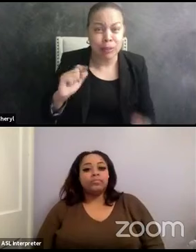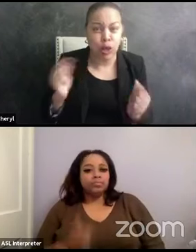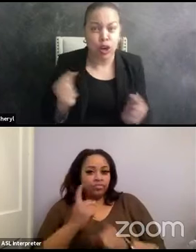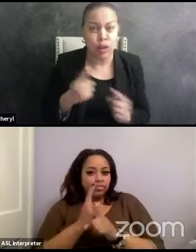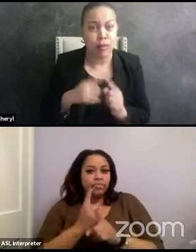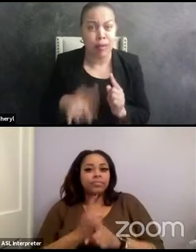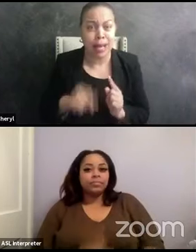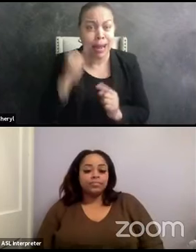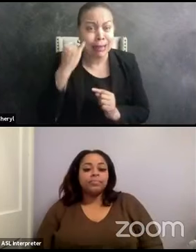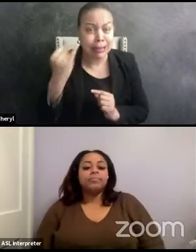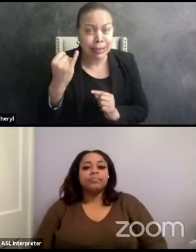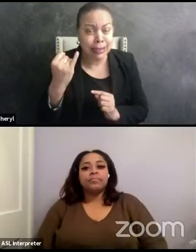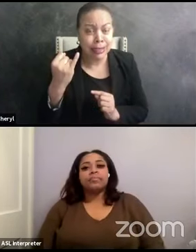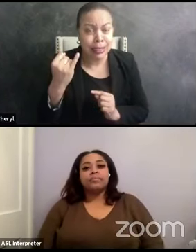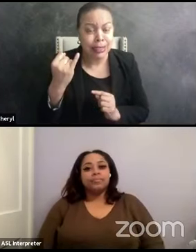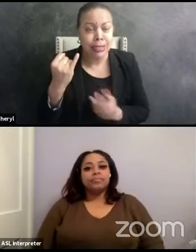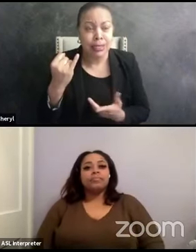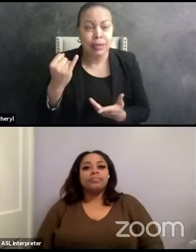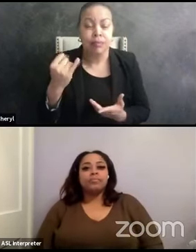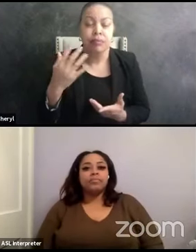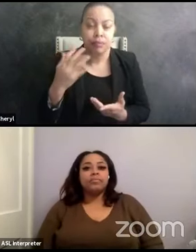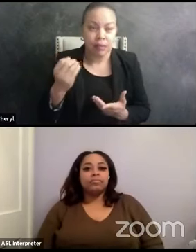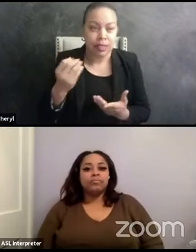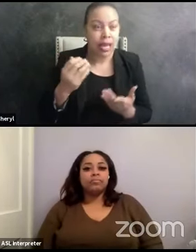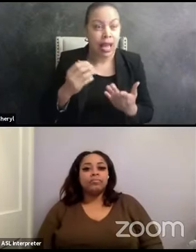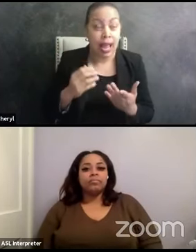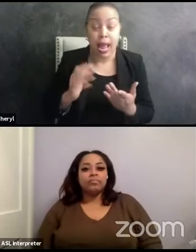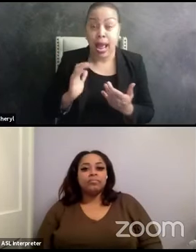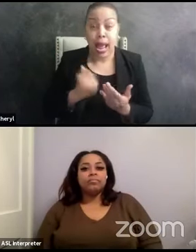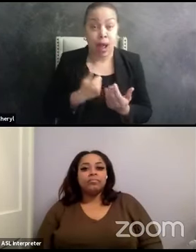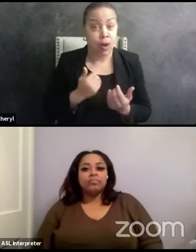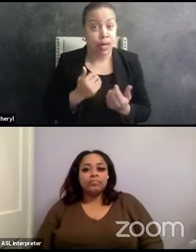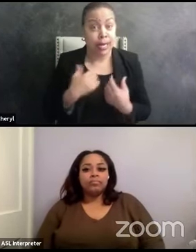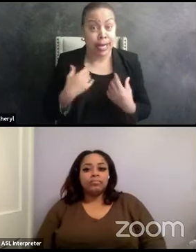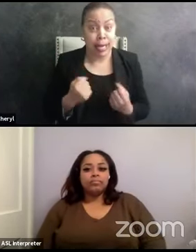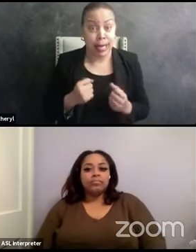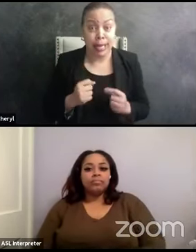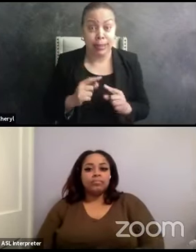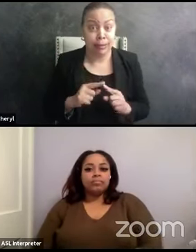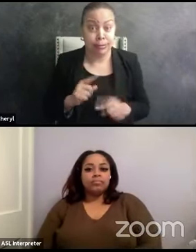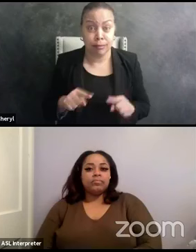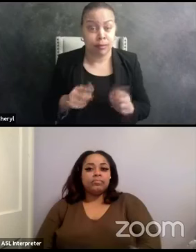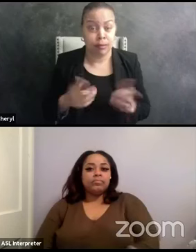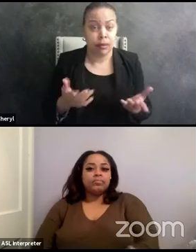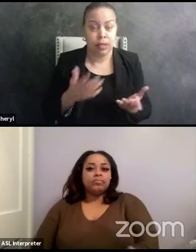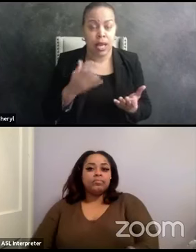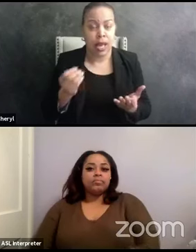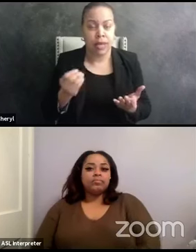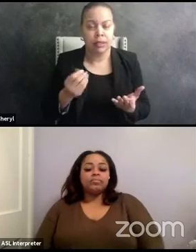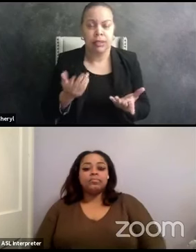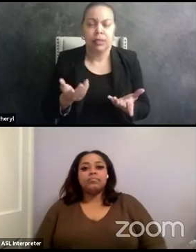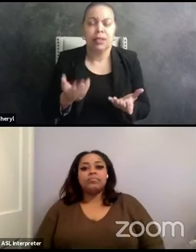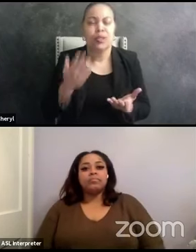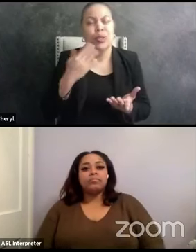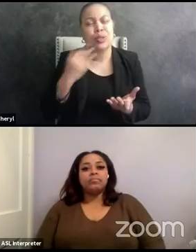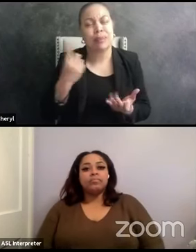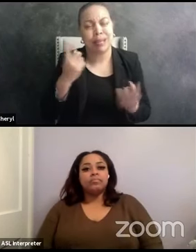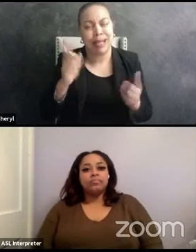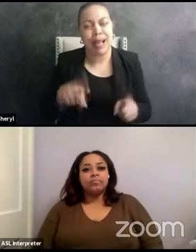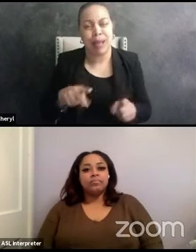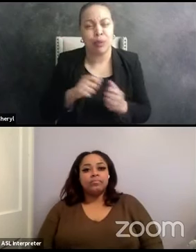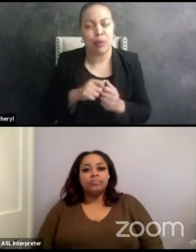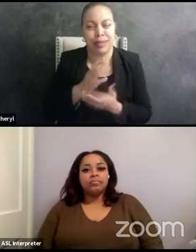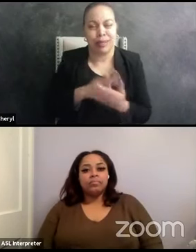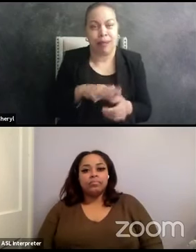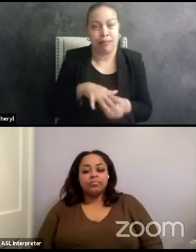um, and the different areas we are in healing, and that we're not going to, instead of acting like, because there's something that happens in a lot of these spaces where we